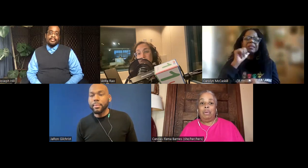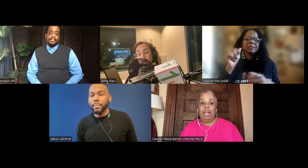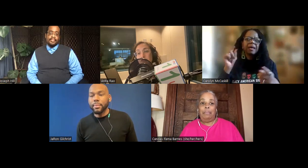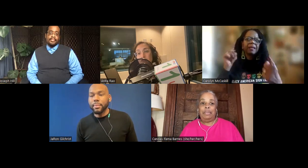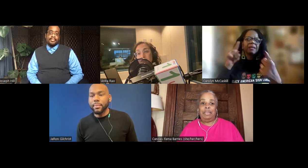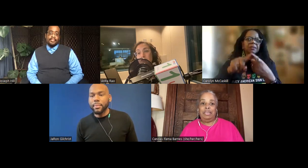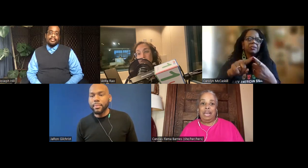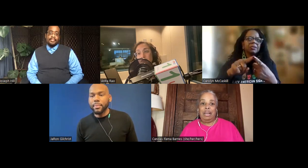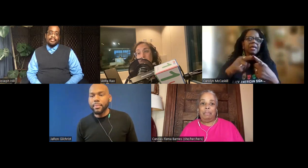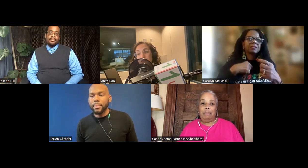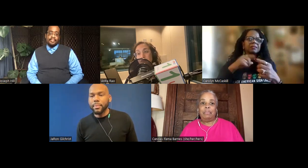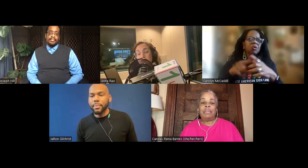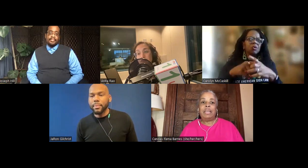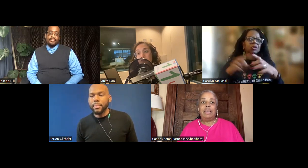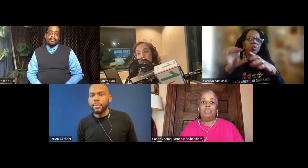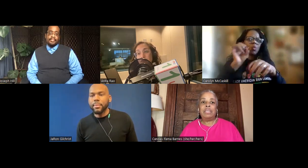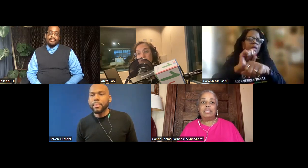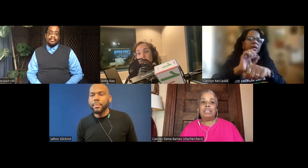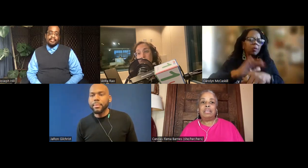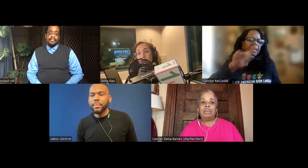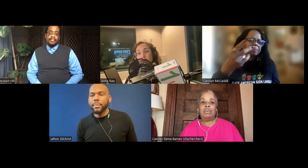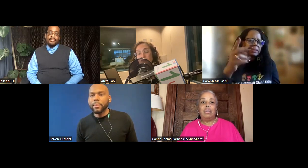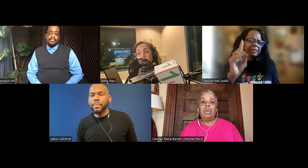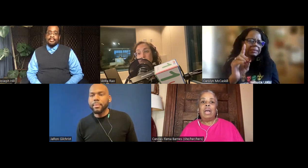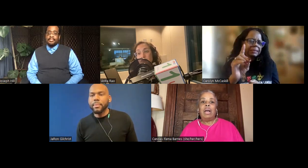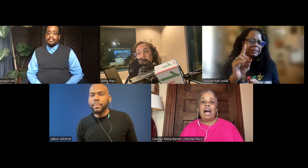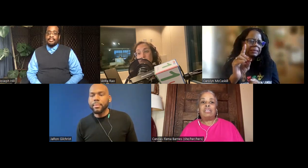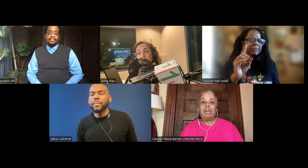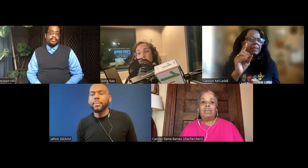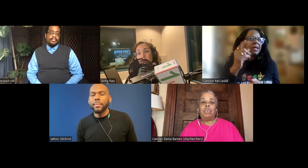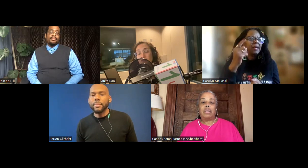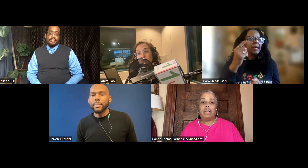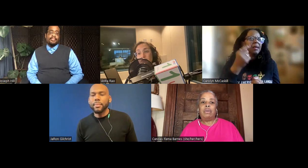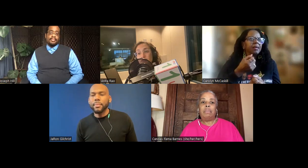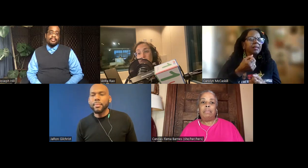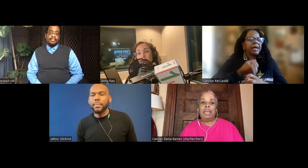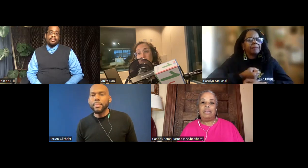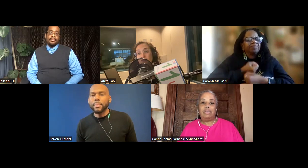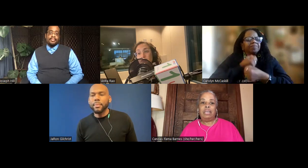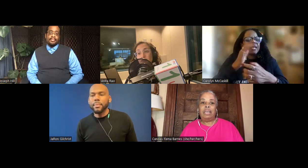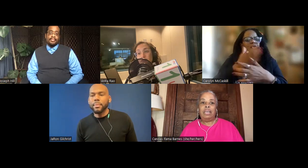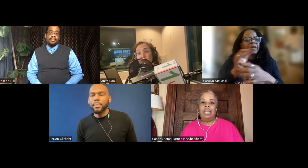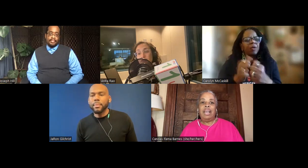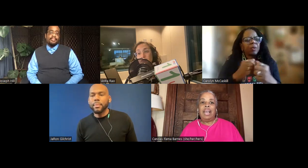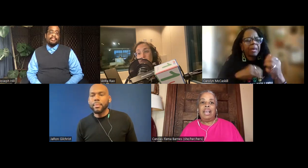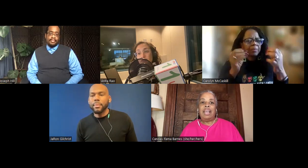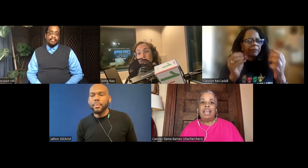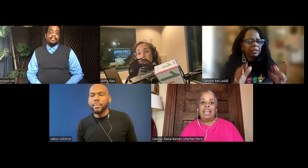about what happened at the time. And it wasn't until I started working on my PhD and